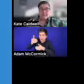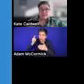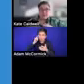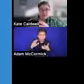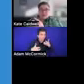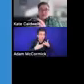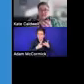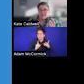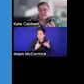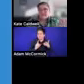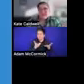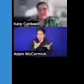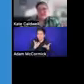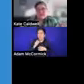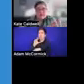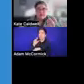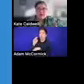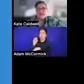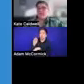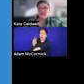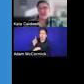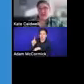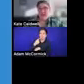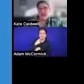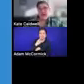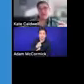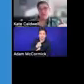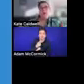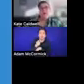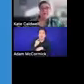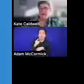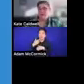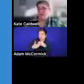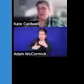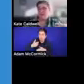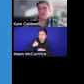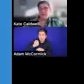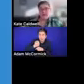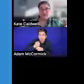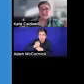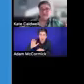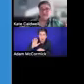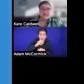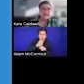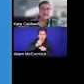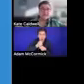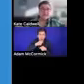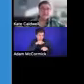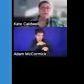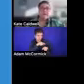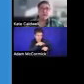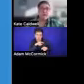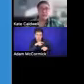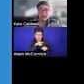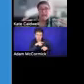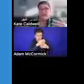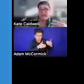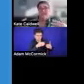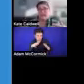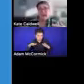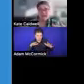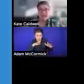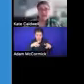that comes to the discussion that we're having today and the work that the Collaborative on Citizen Data is doing here